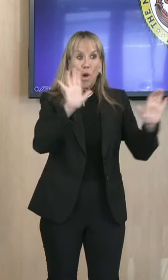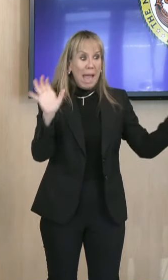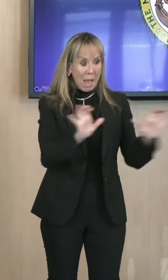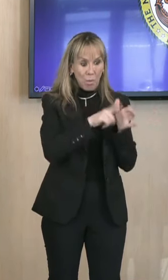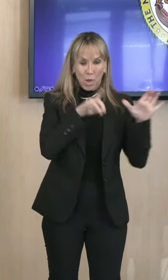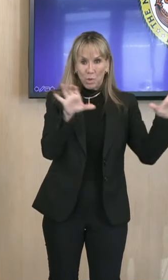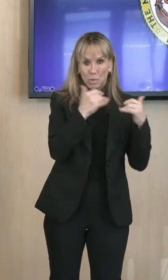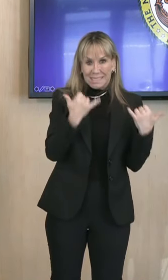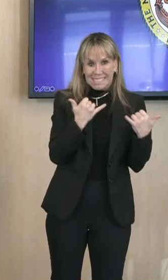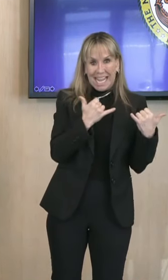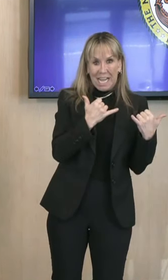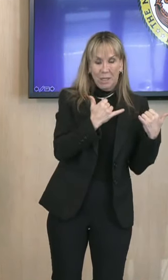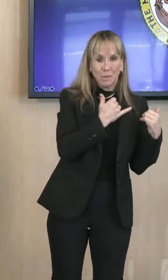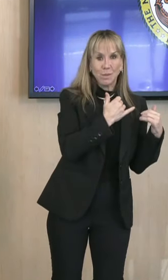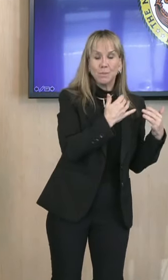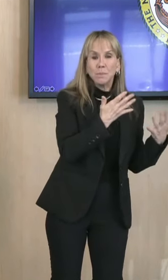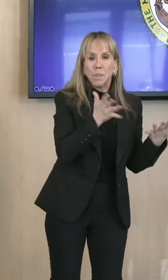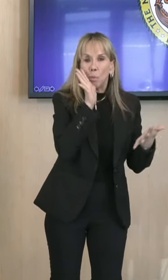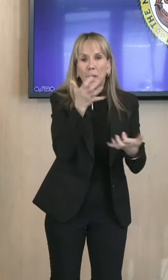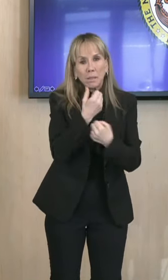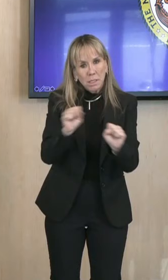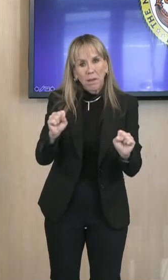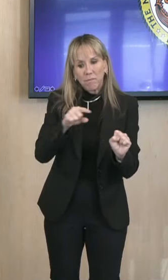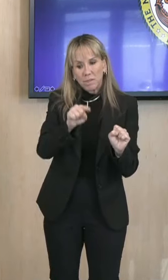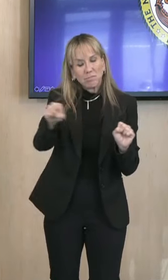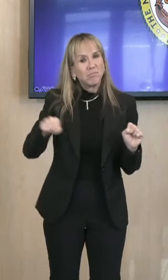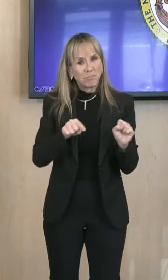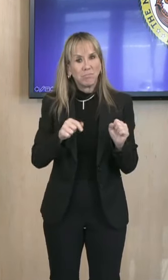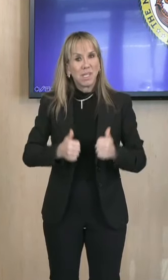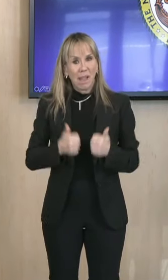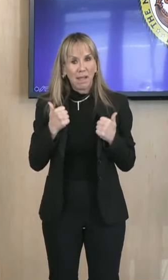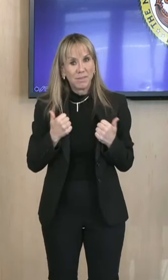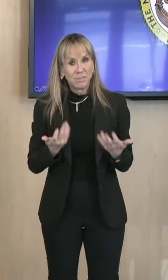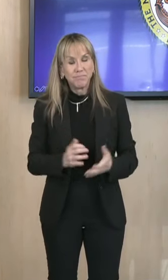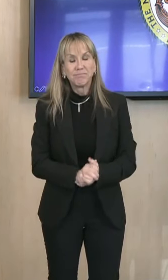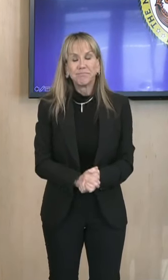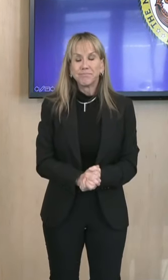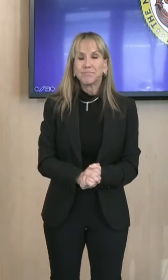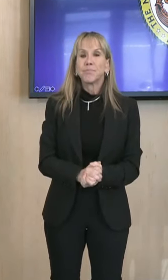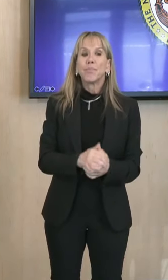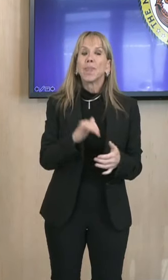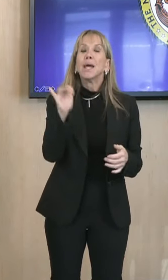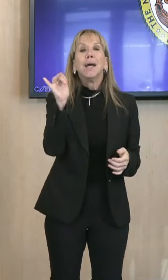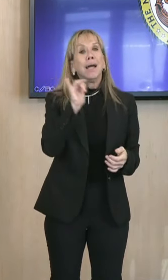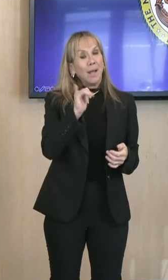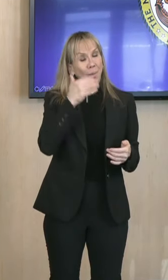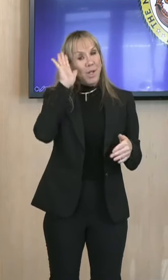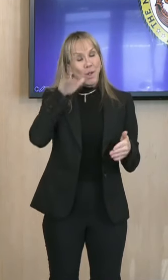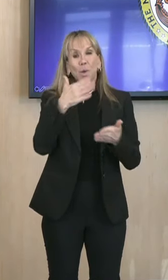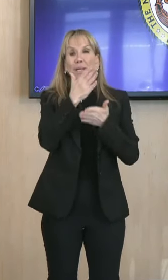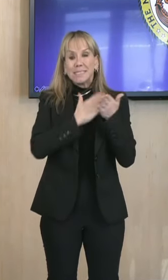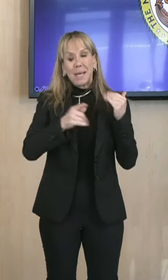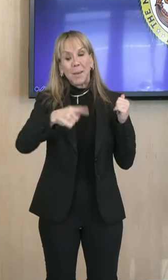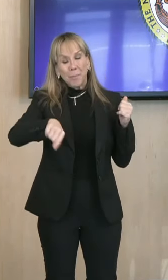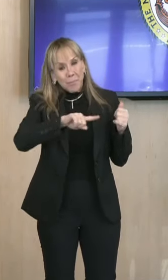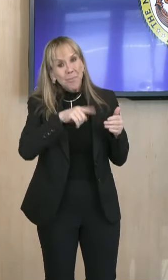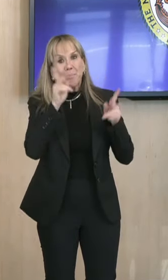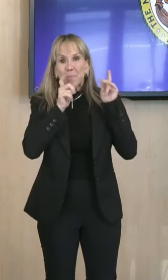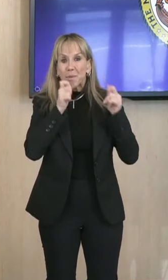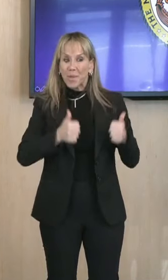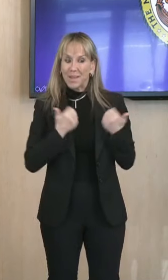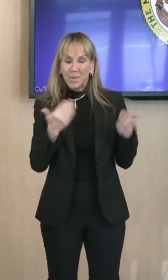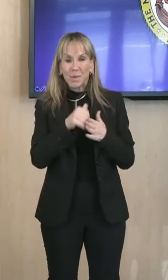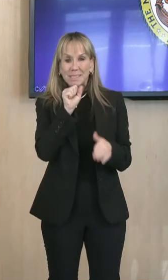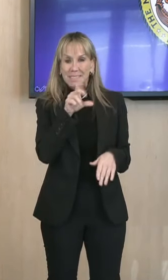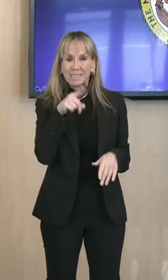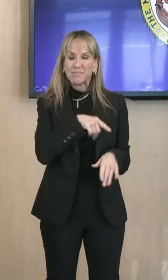lives. But we also know that there's some San Diegans out there that have not quite bought in to the seriousness of the